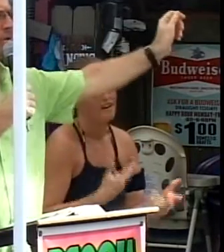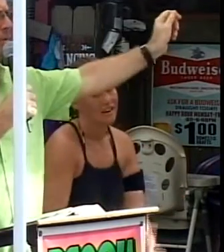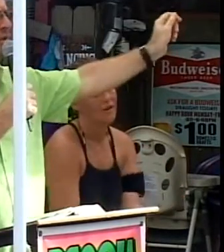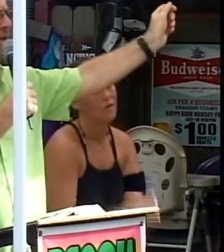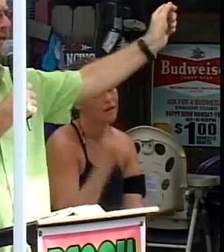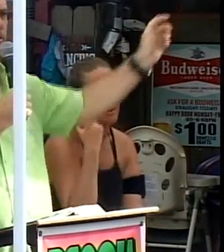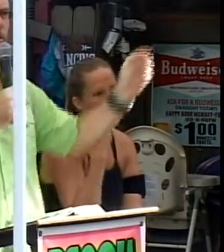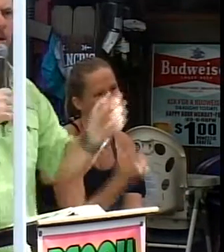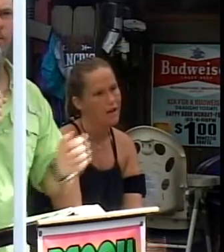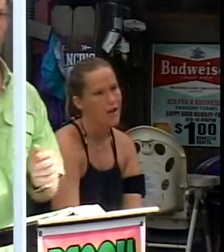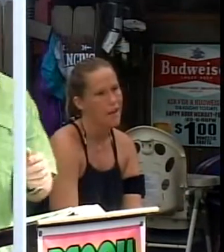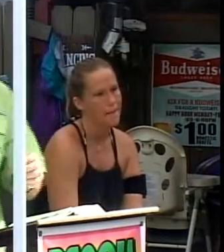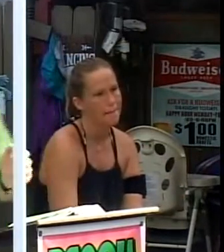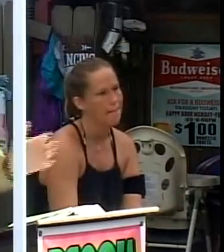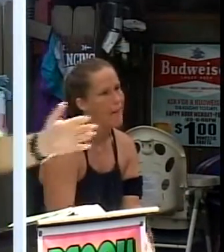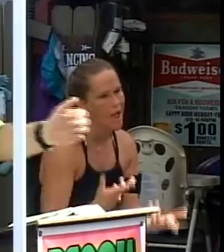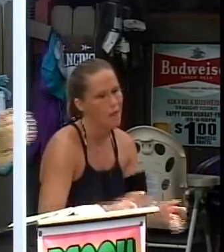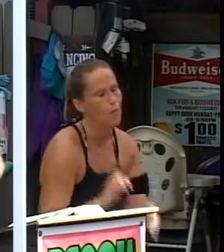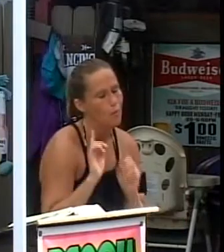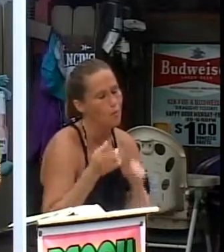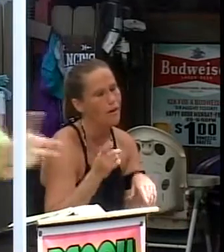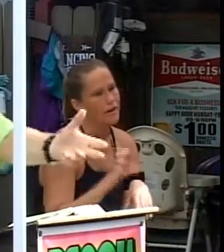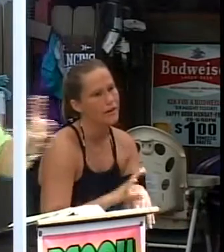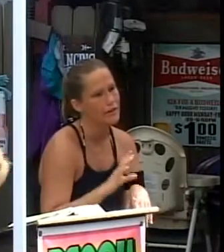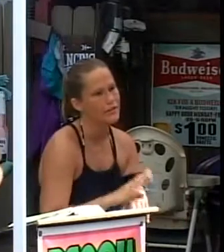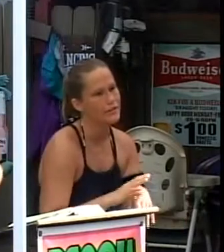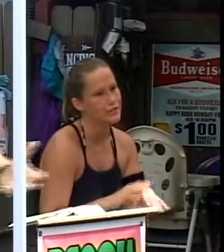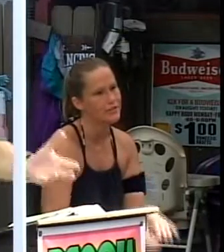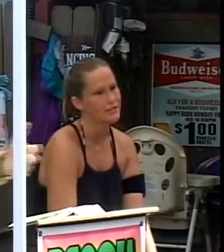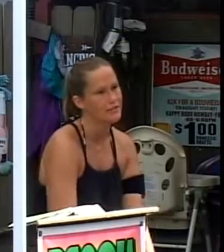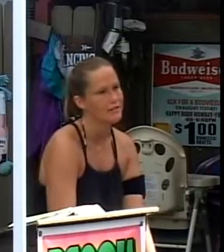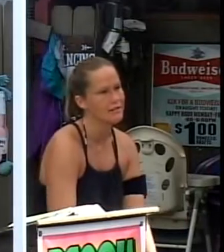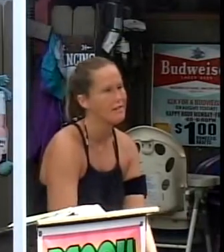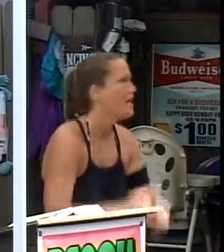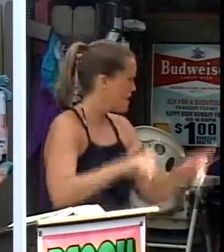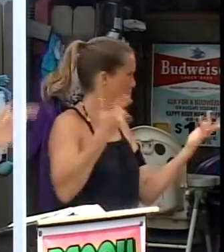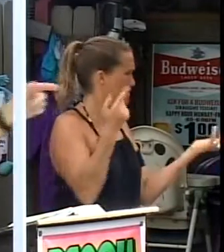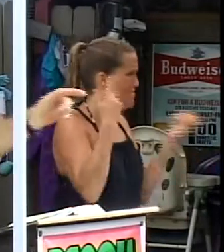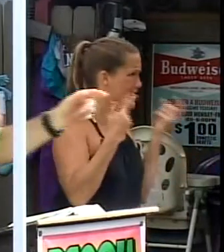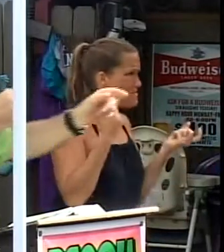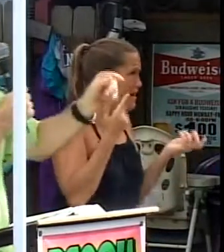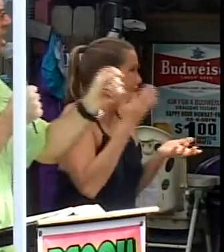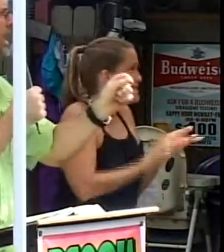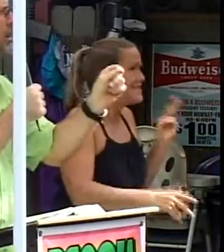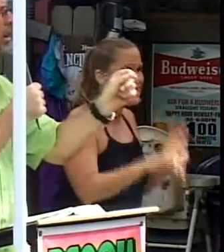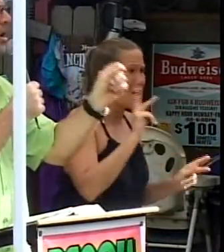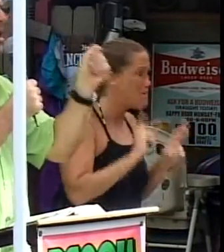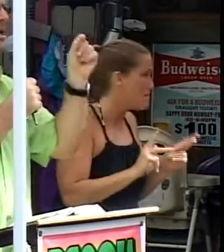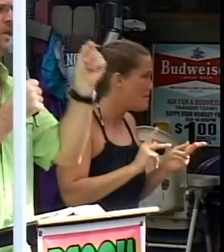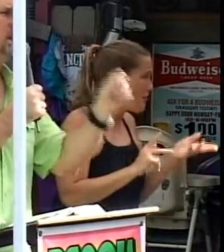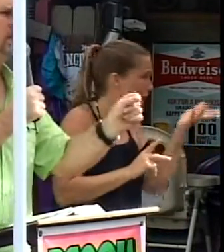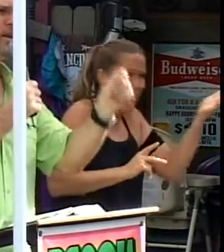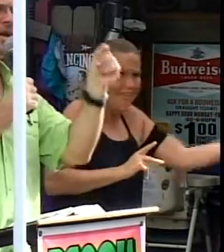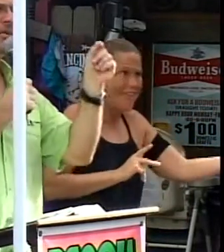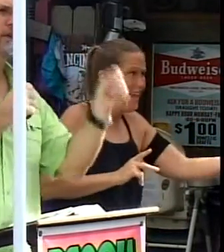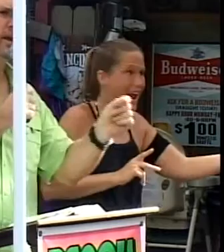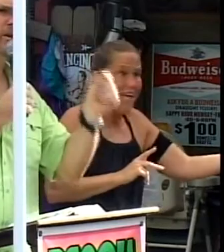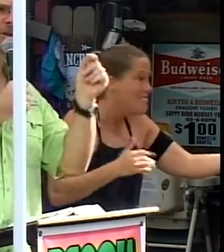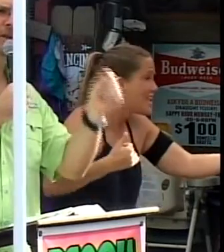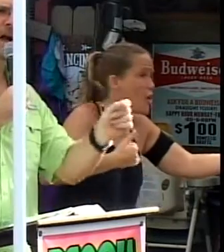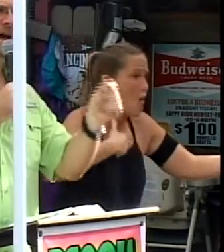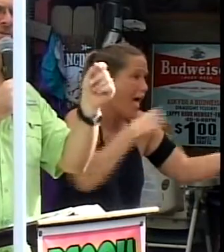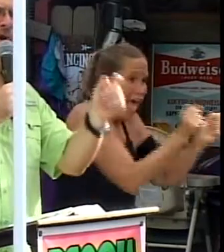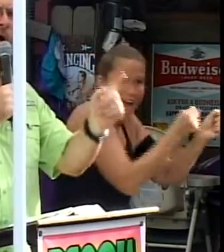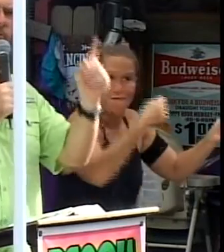have a thermostat to turn up a few degrees, a refrigerator to get something to eat out of, and yet they are giving